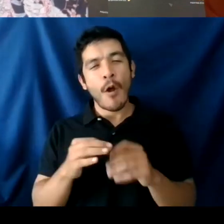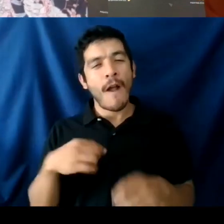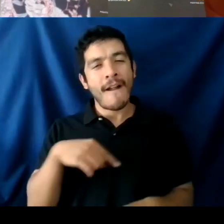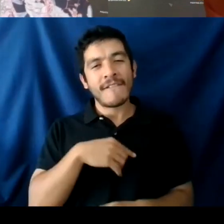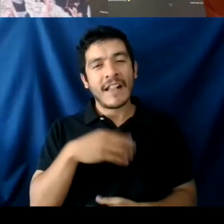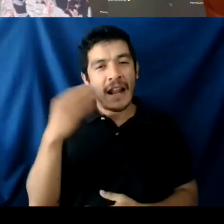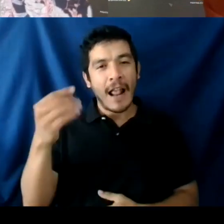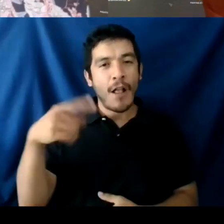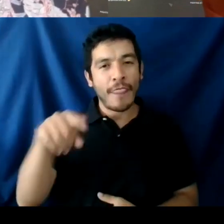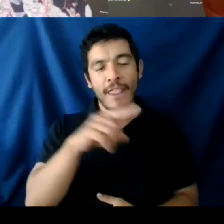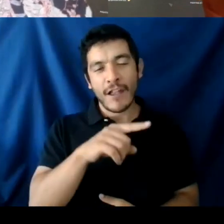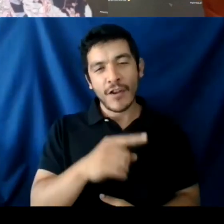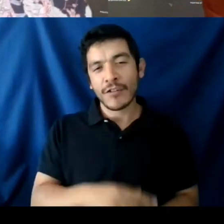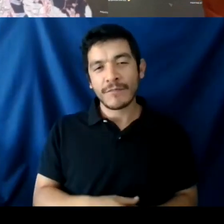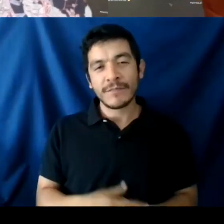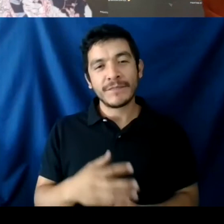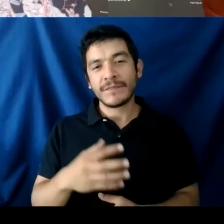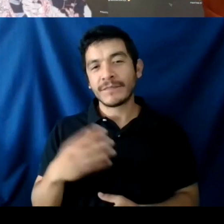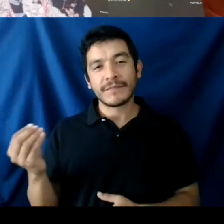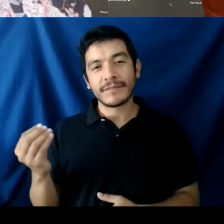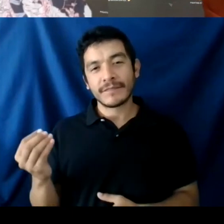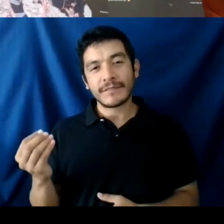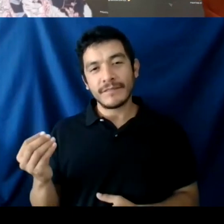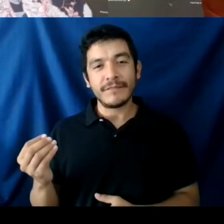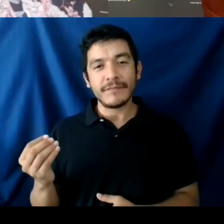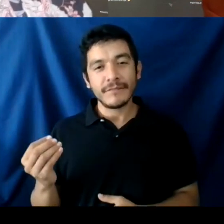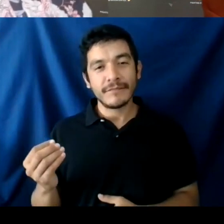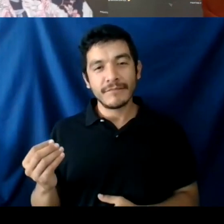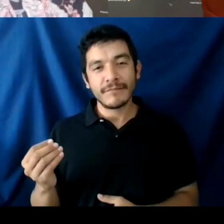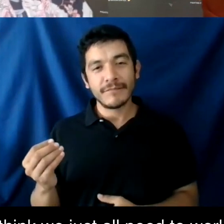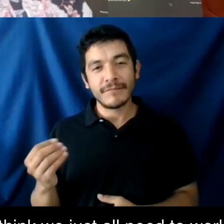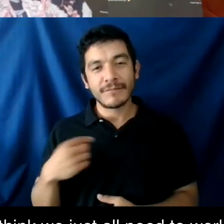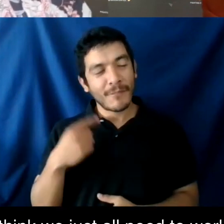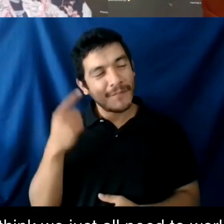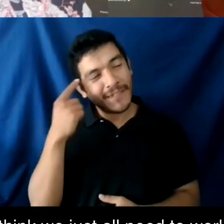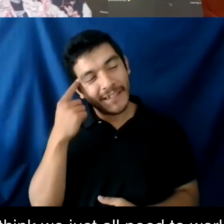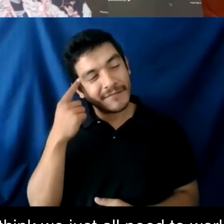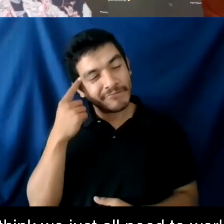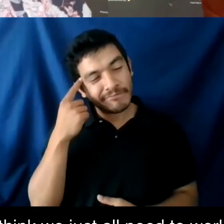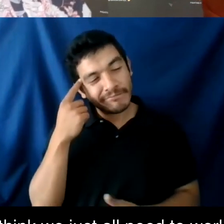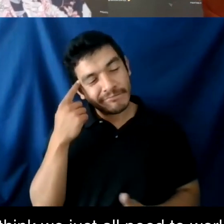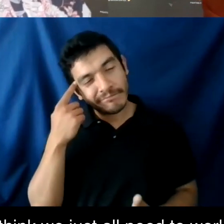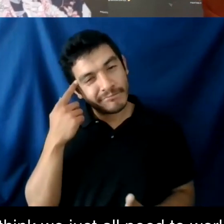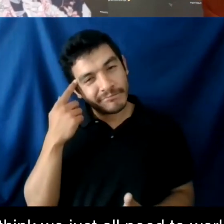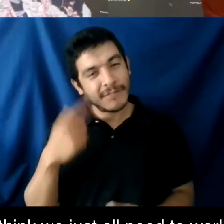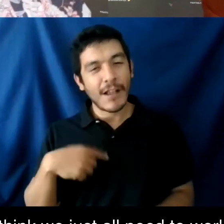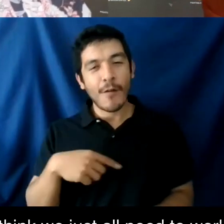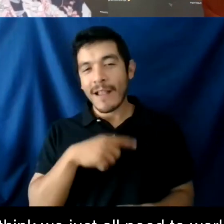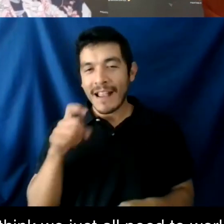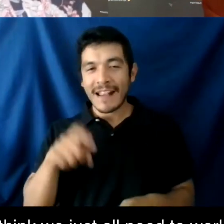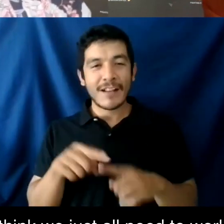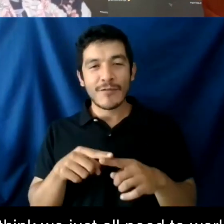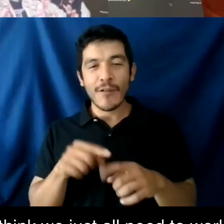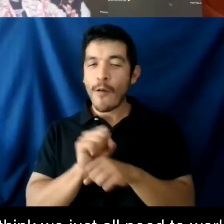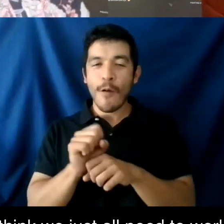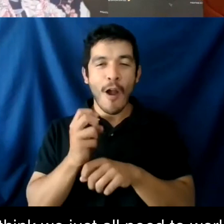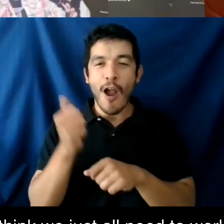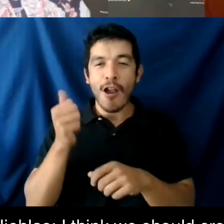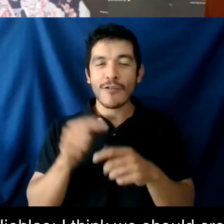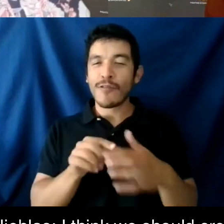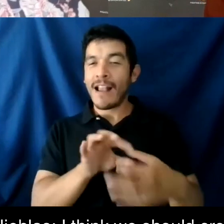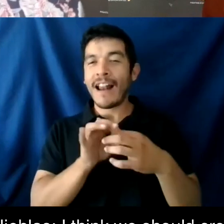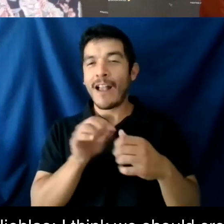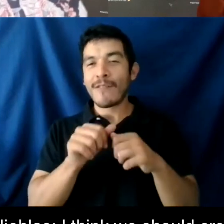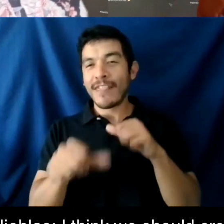here, and I I I I think we just all need to work harder at connecting with each